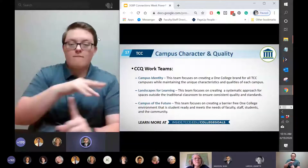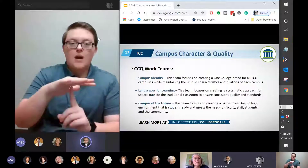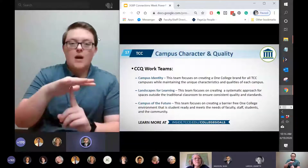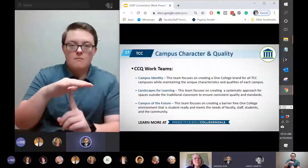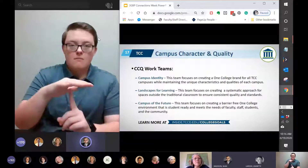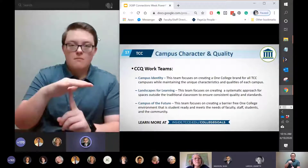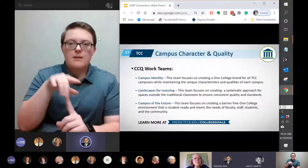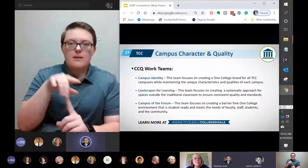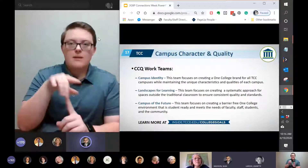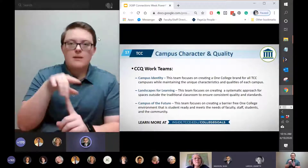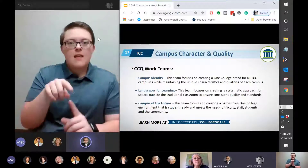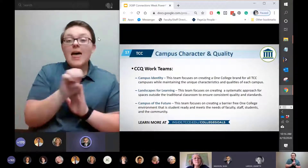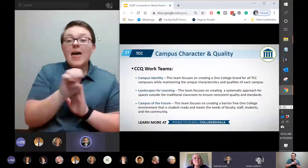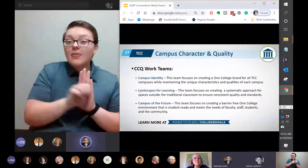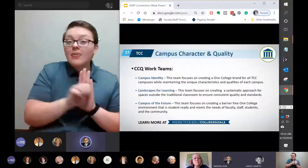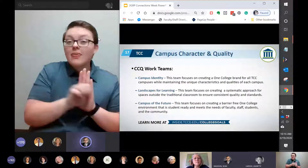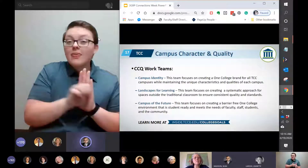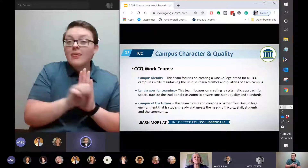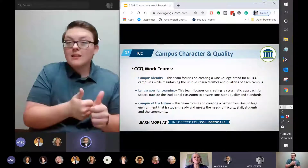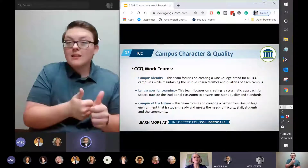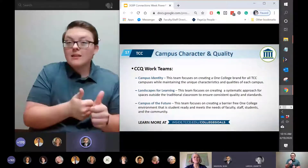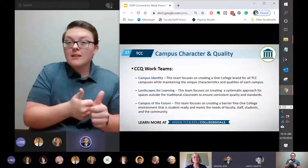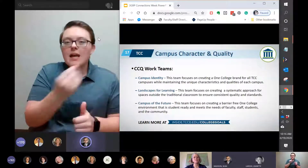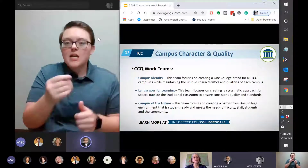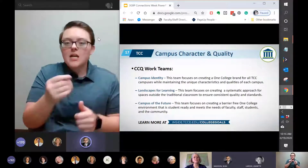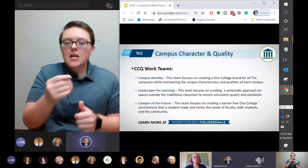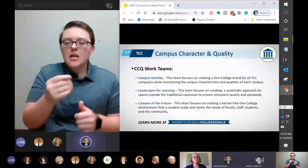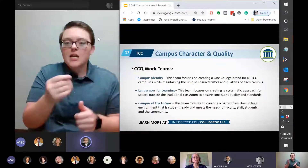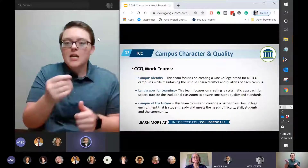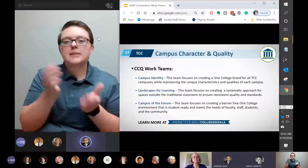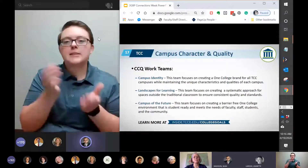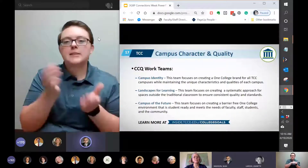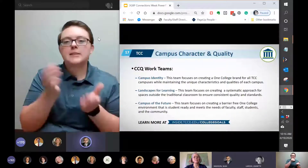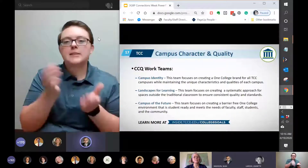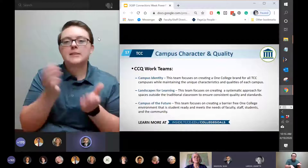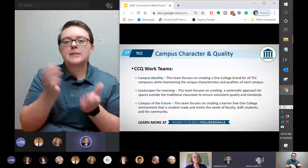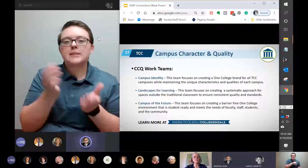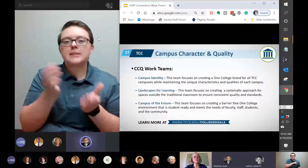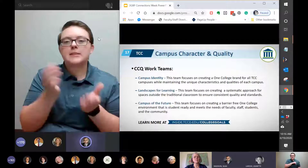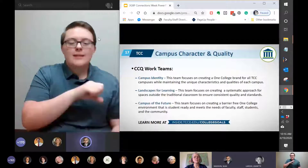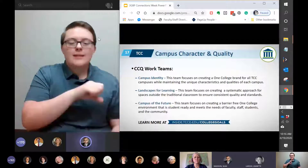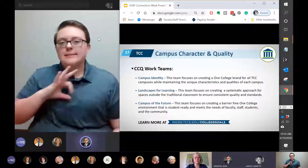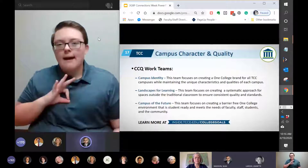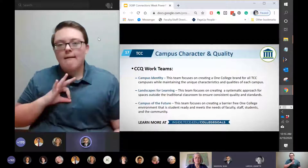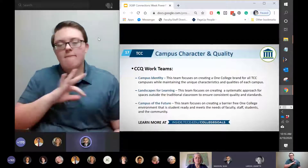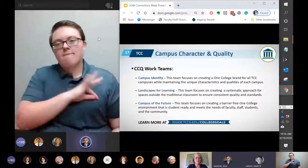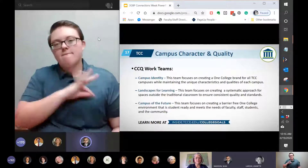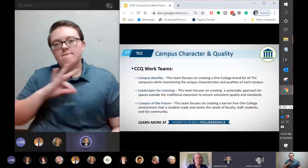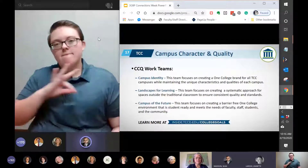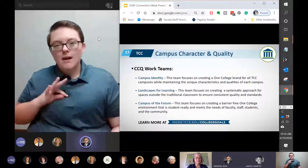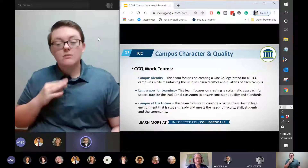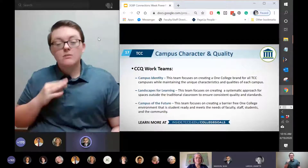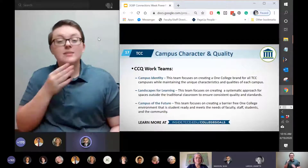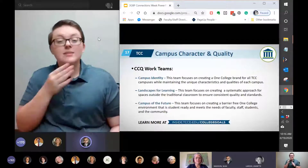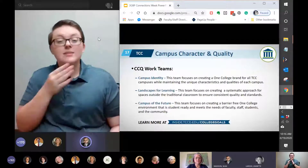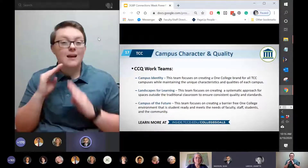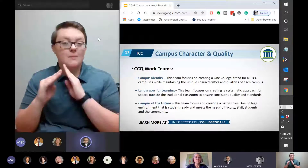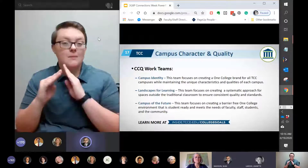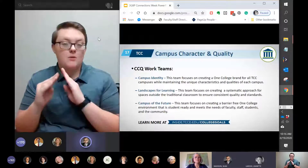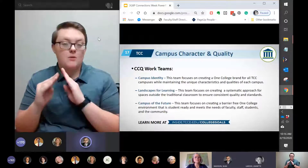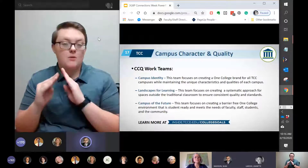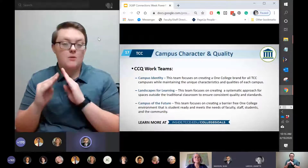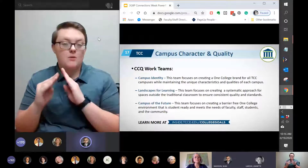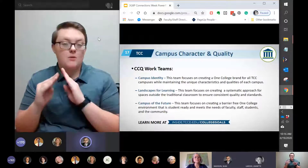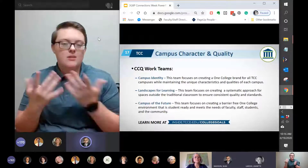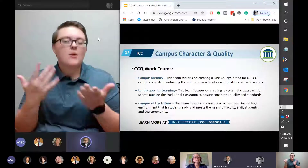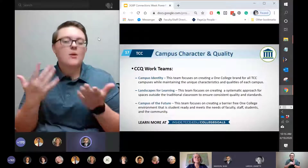serves students, faculty, staff, and community members. And again, one of the things, for example,